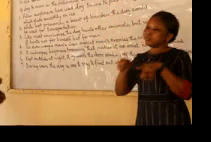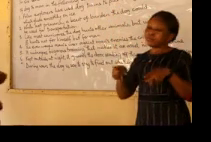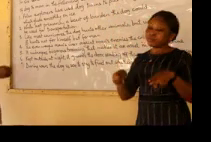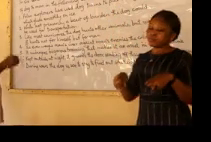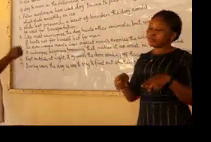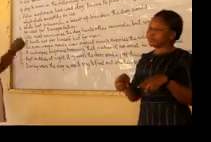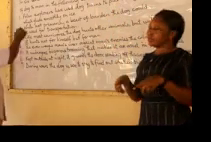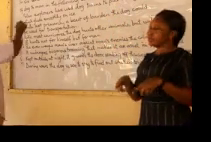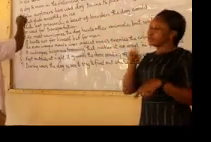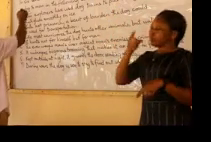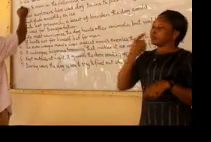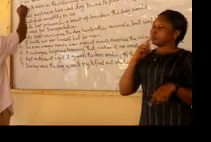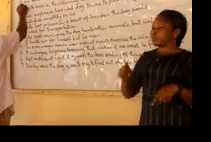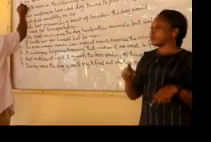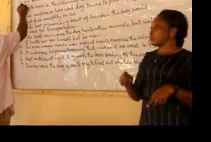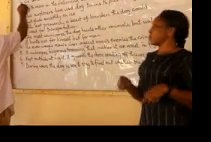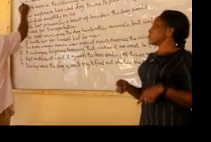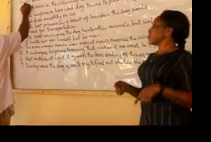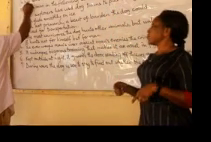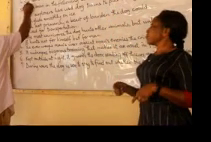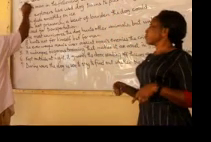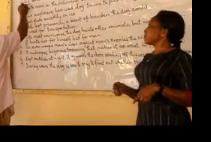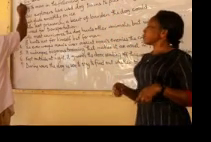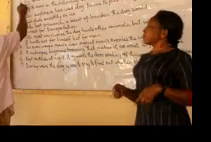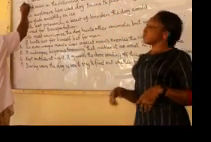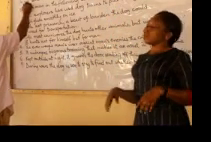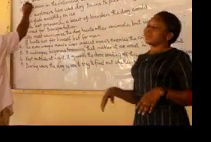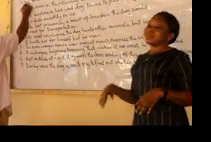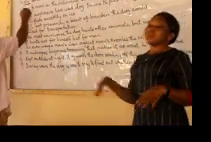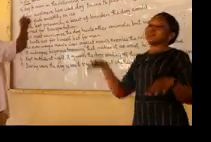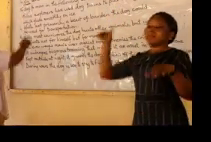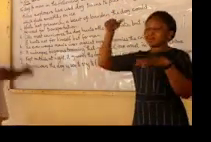but you must stick to instruction.